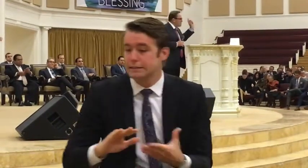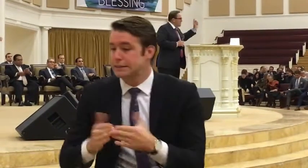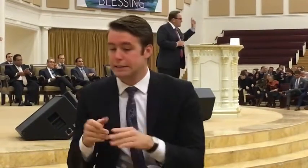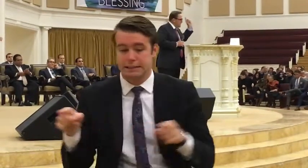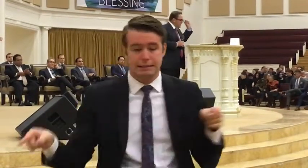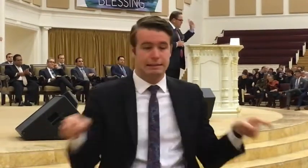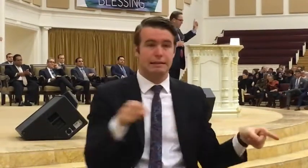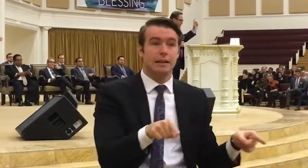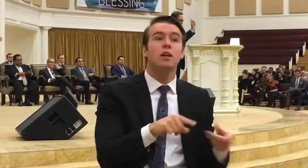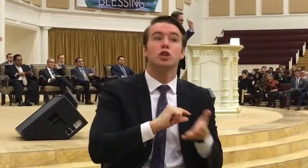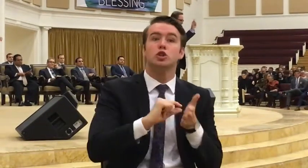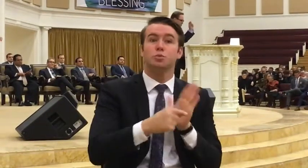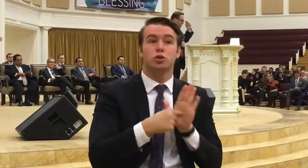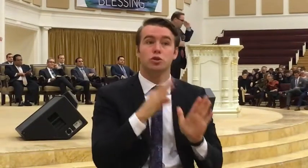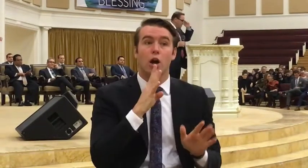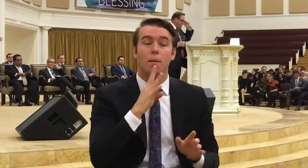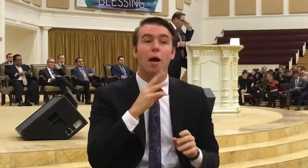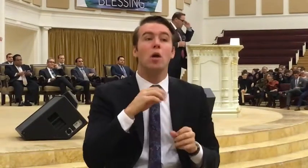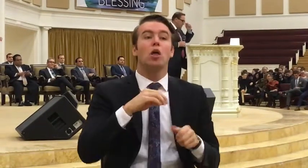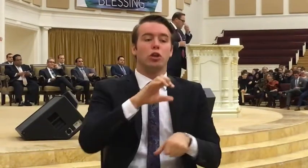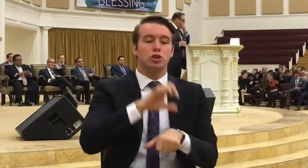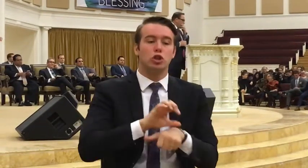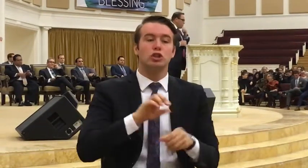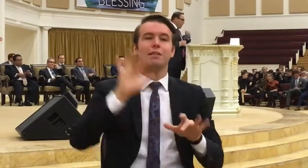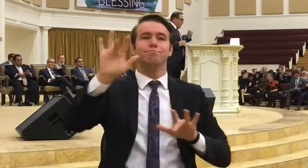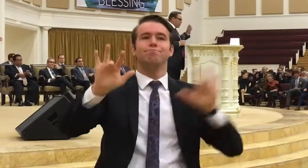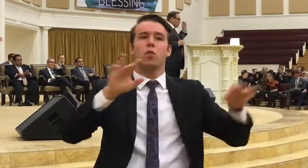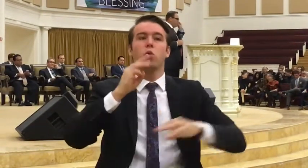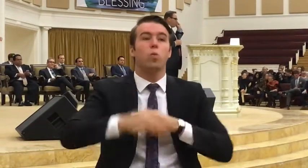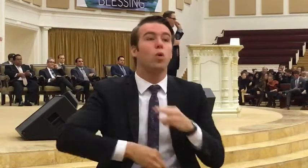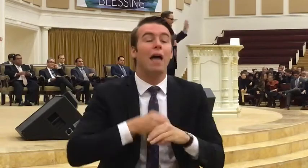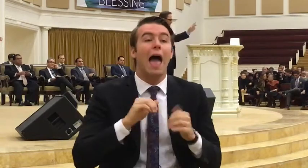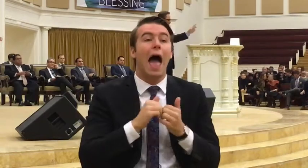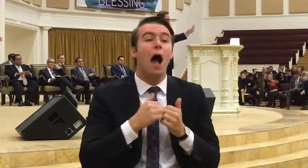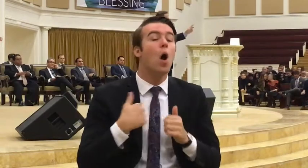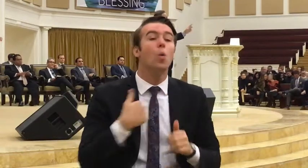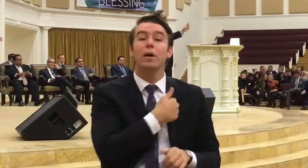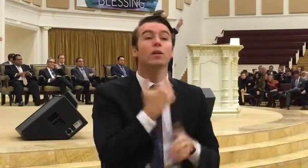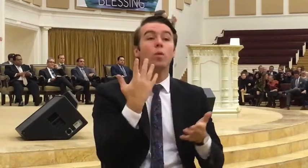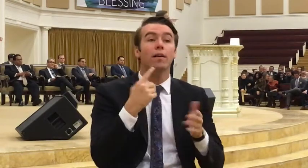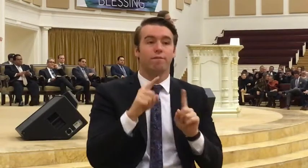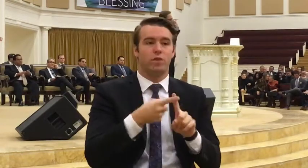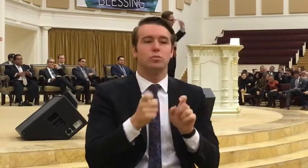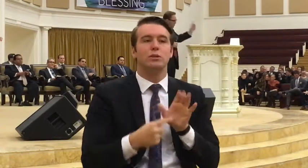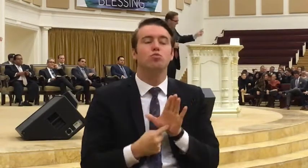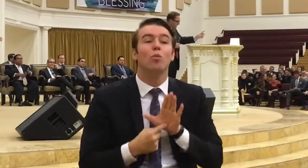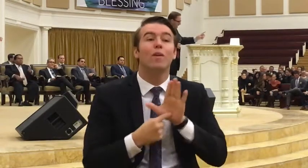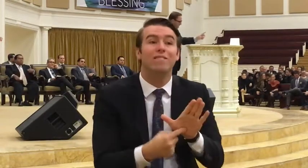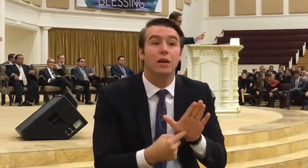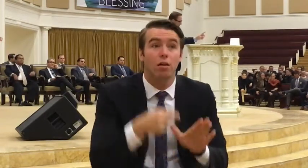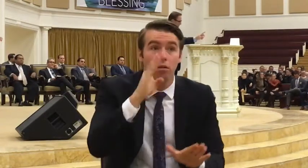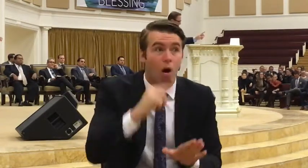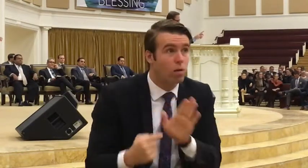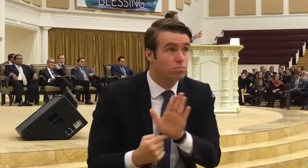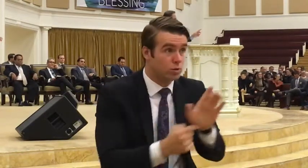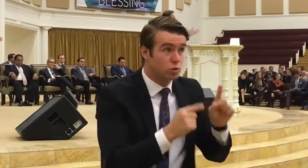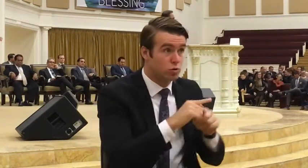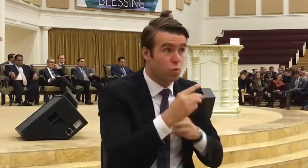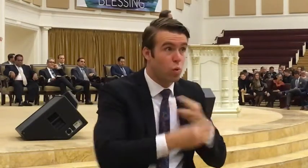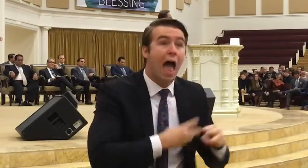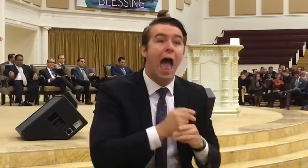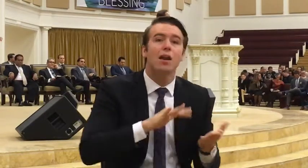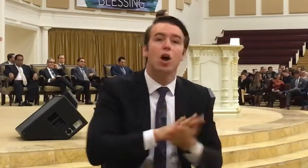is a description of the church in mission. We are to reveal God and we are to glorify God.